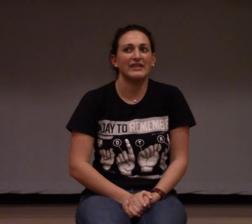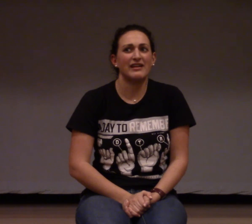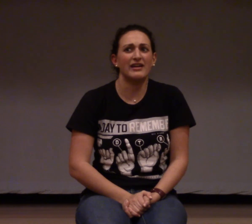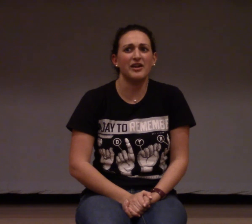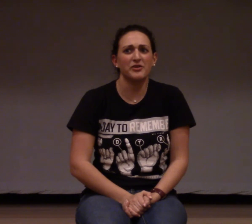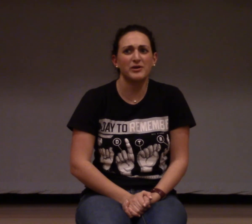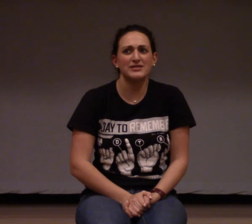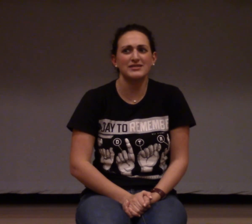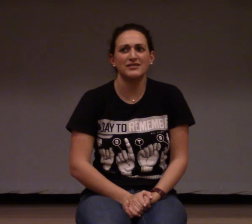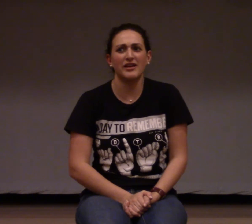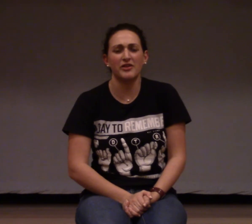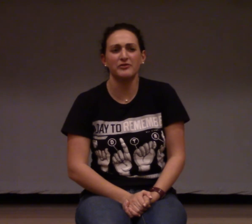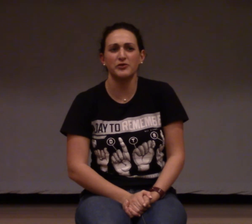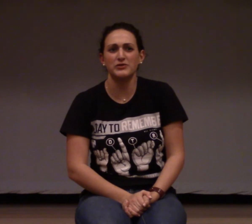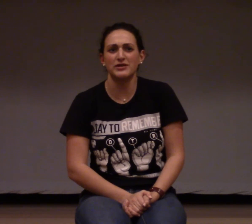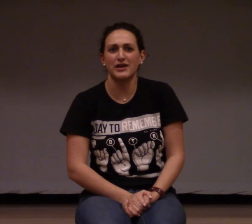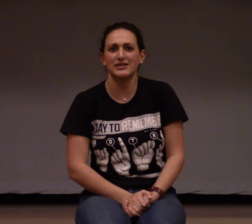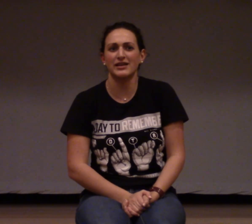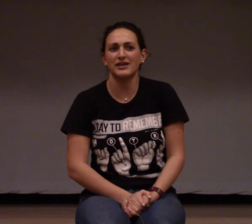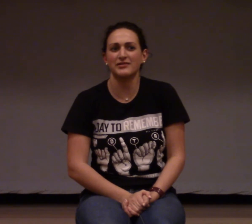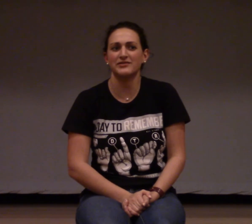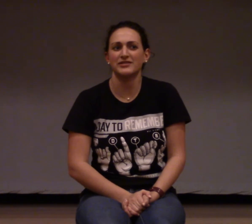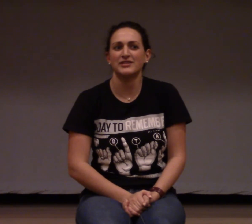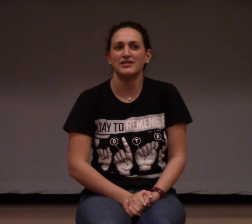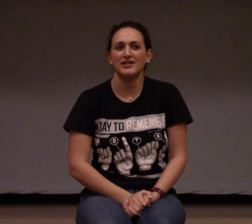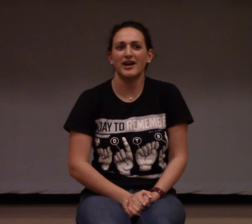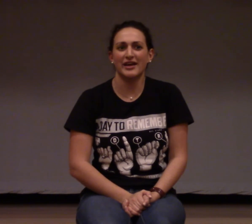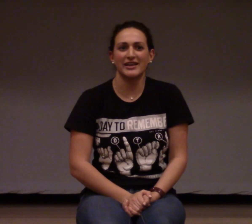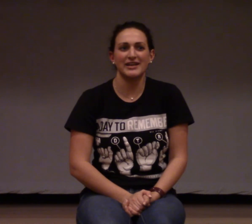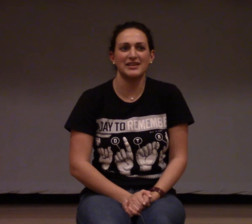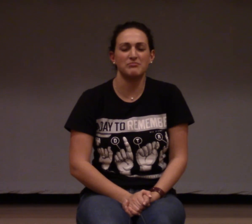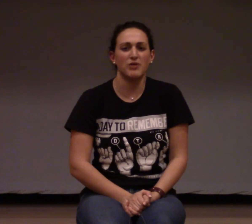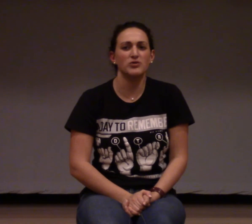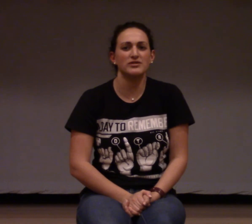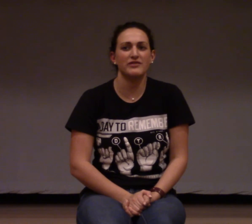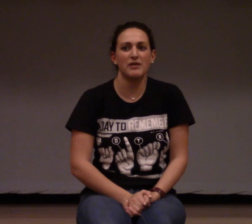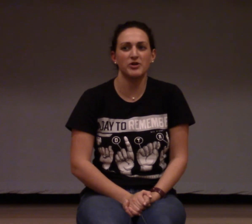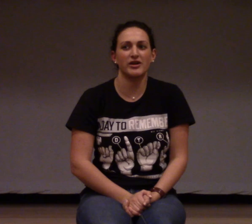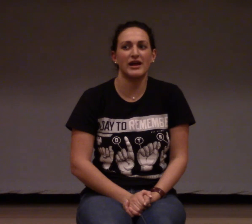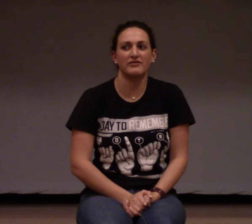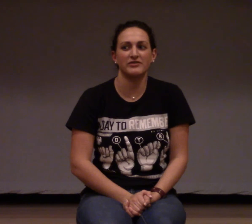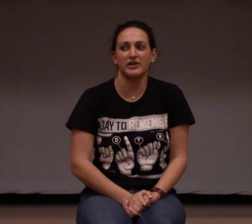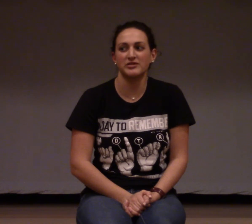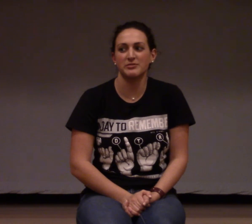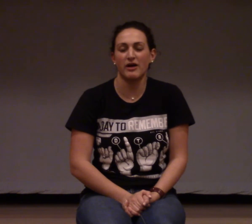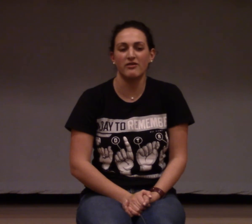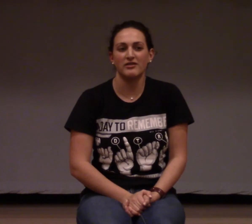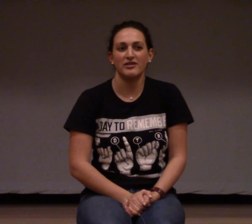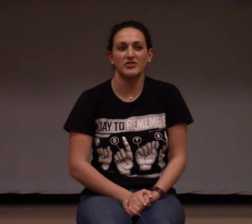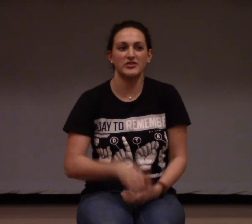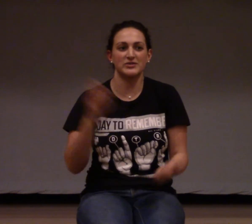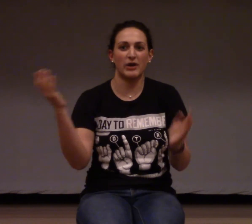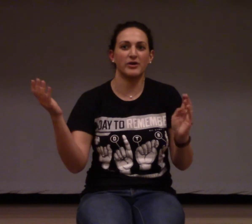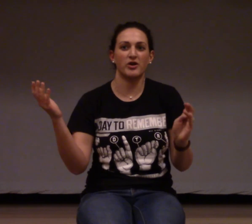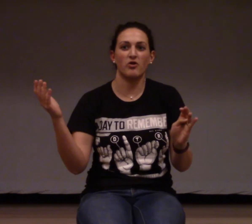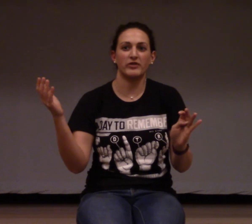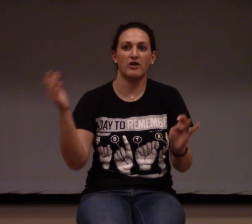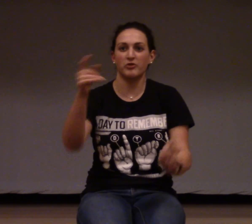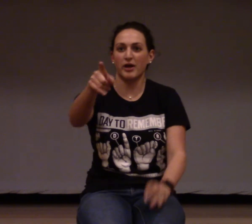Any other ones? Any other foods that you guys can think of? Again, like I said, most of them you're gonna have to finger spell. So this is why we're gonna go over the alphabet every